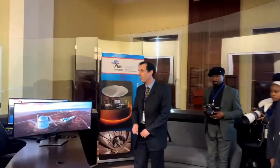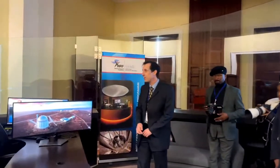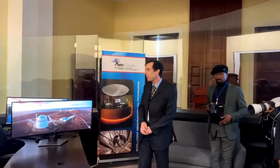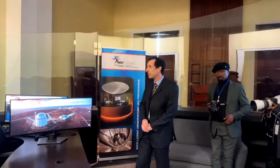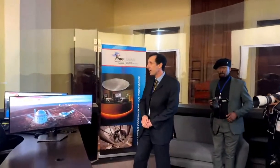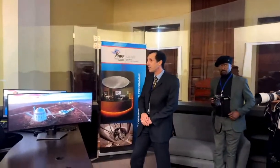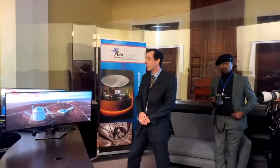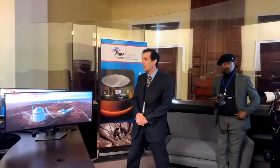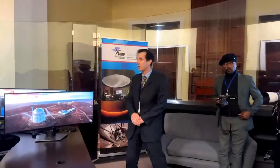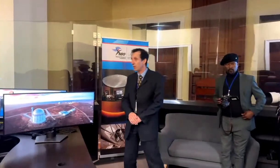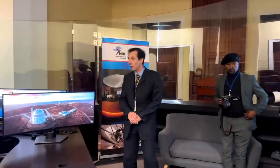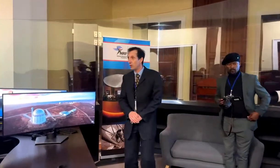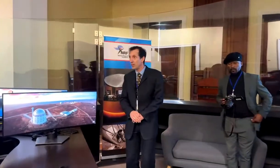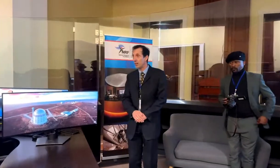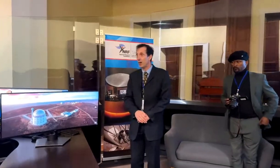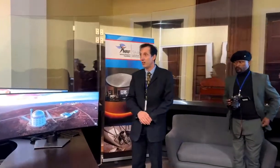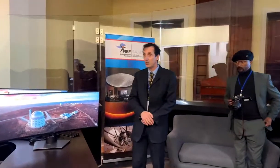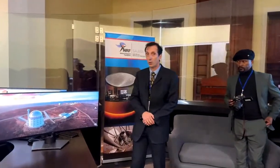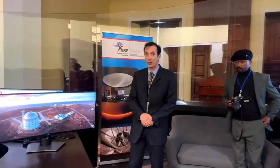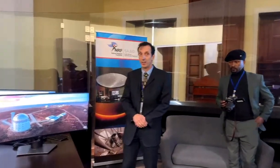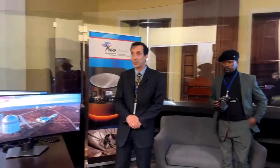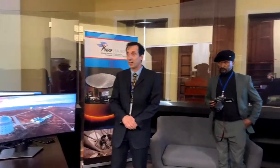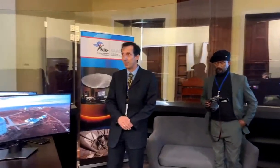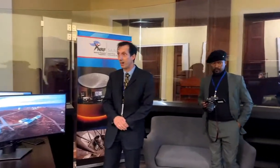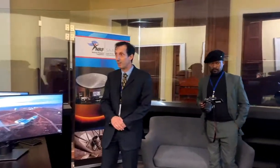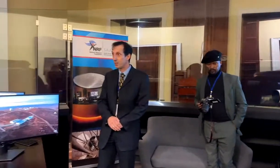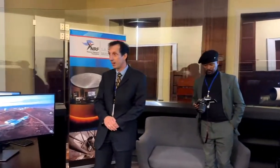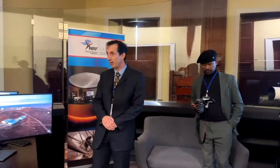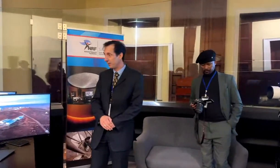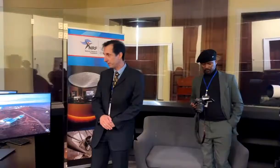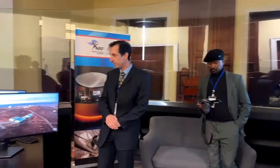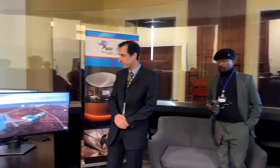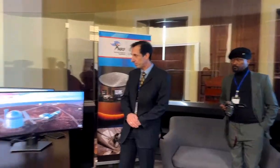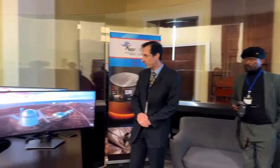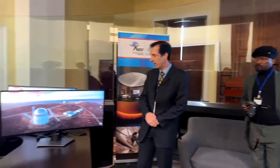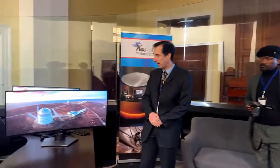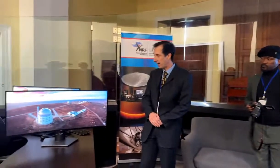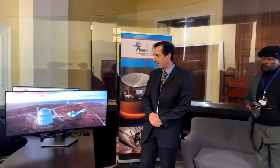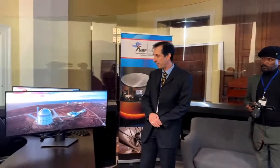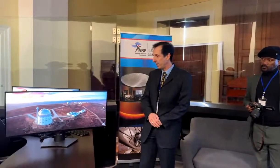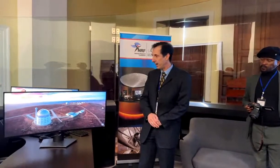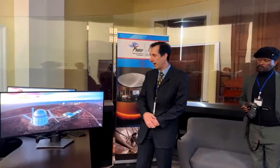largest optical telescopes in the world and the largest one in the Southern Hemisphere.